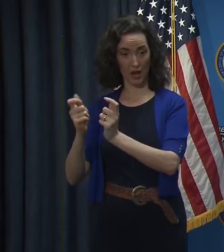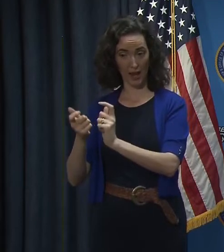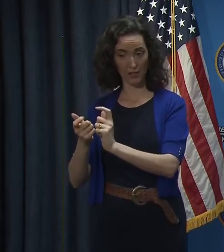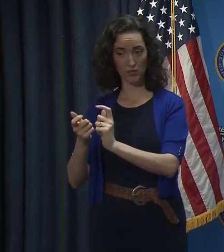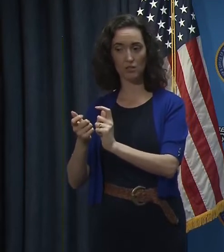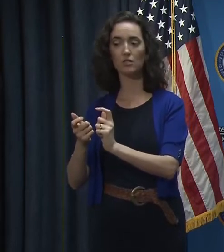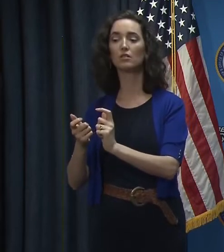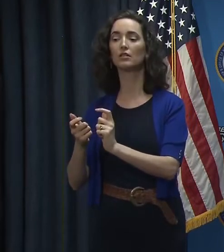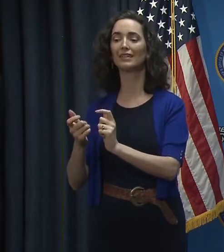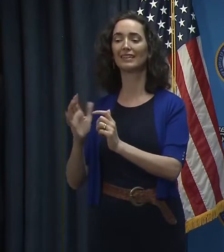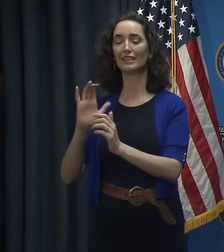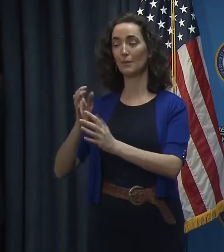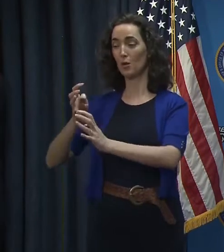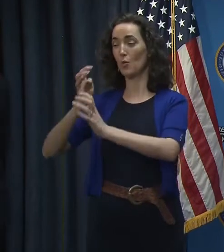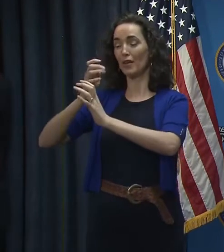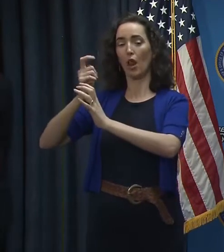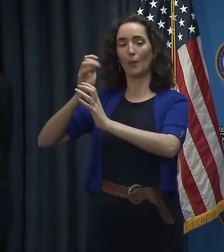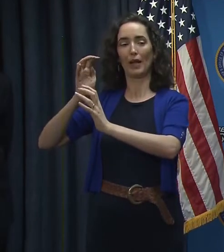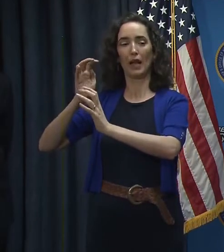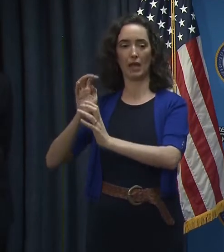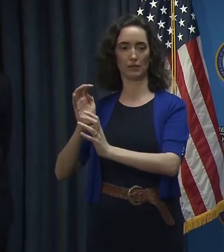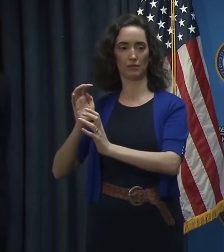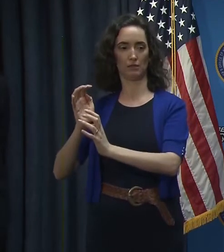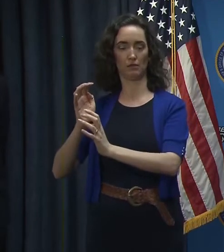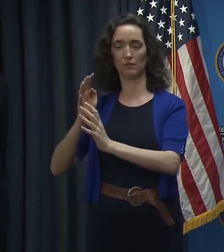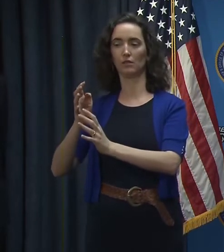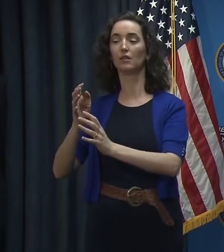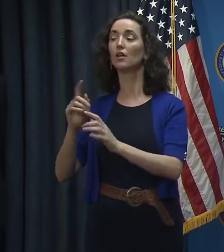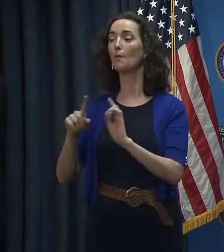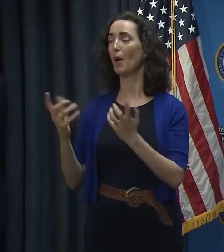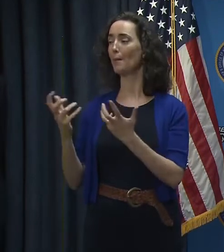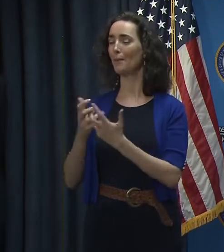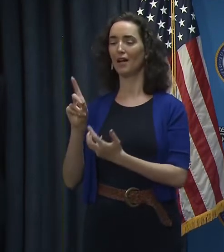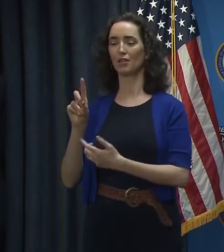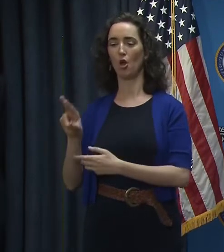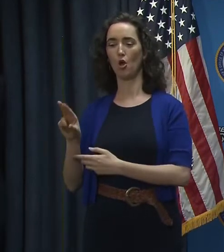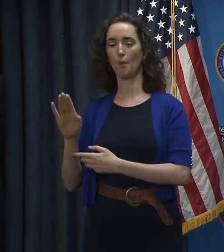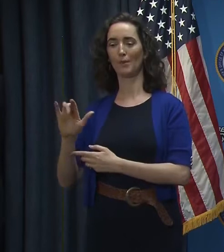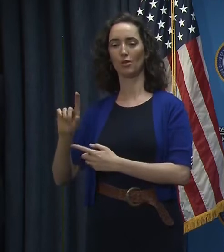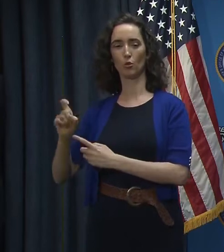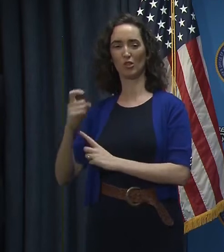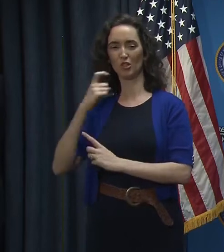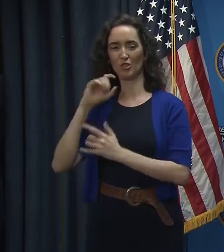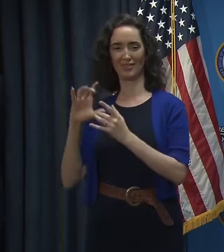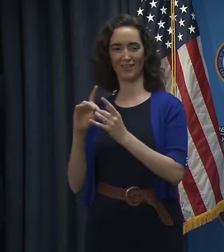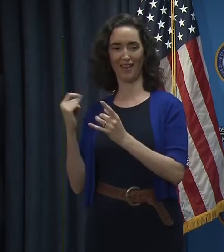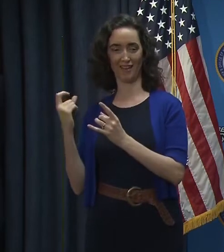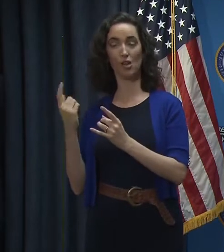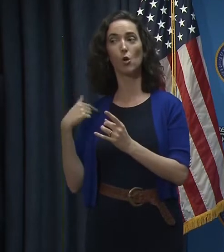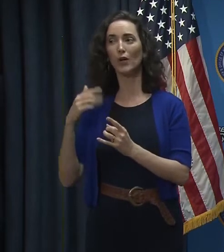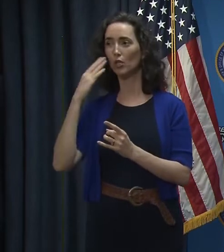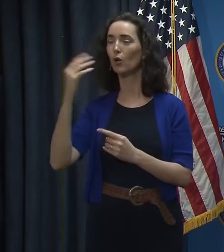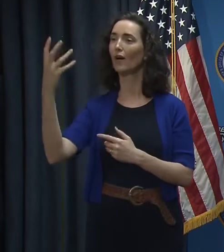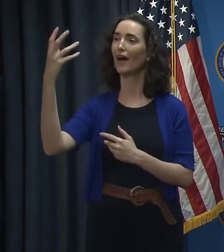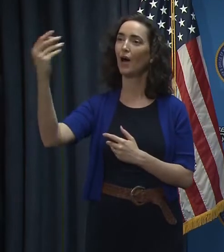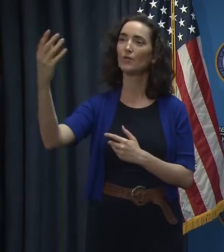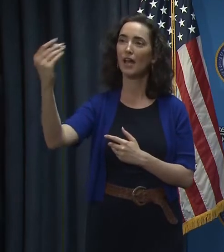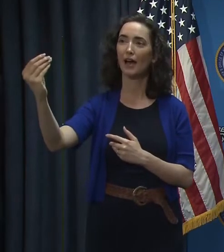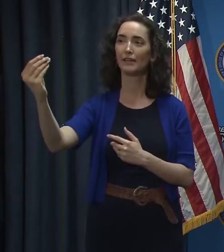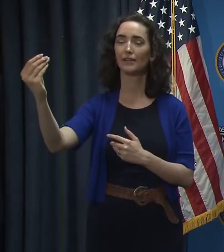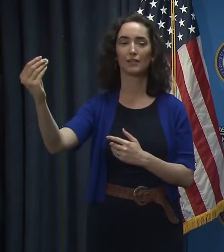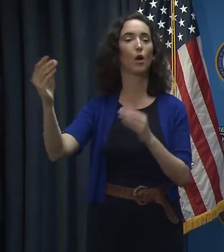lessening of the restrictions that they have. But it goes back to what Dr. B.U. was saying a while ago. We know that outdoors is just